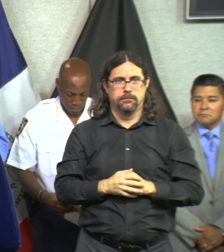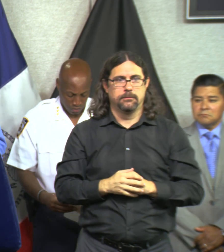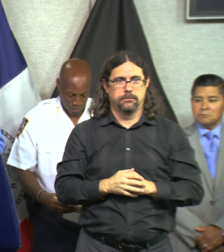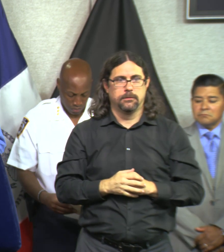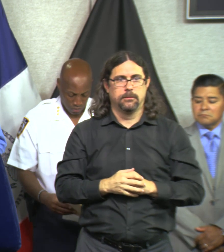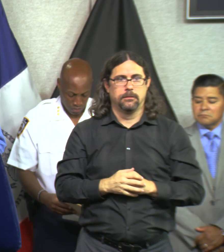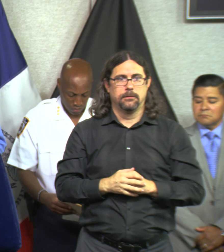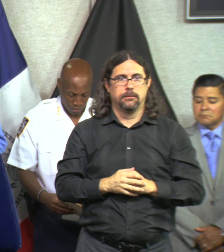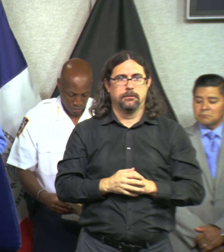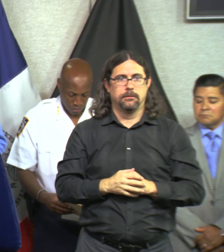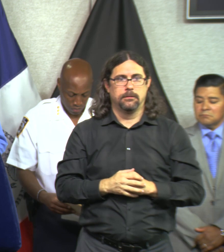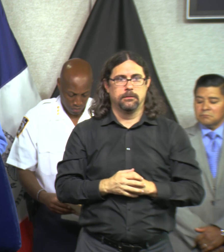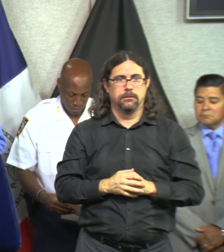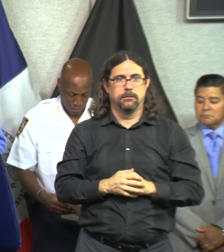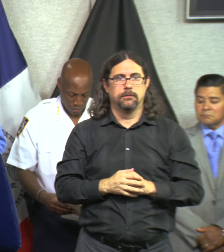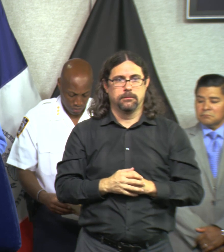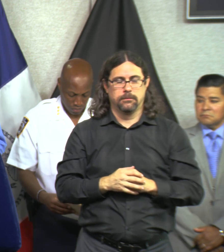conditions.